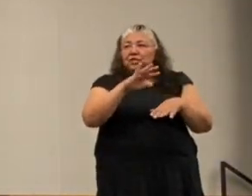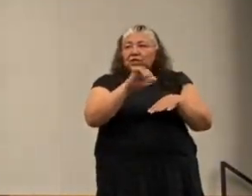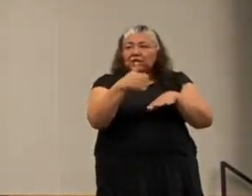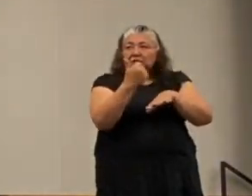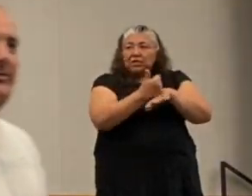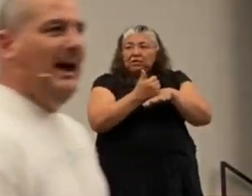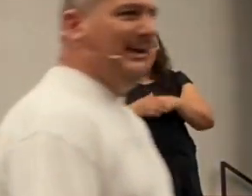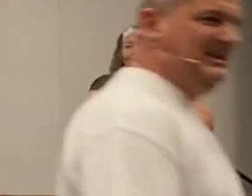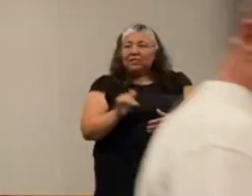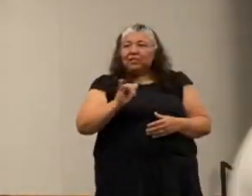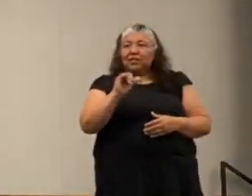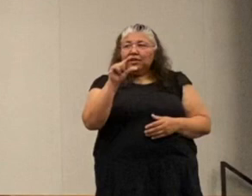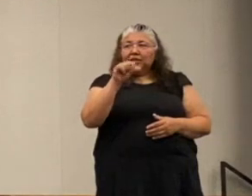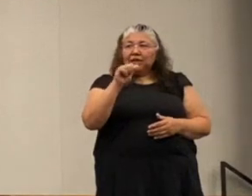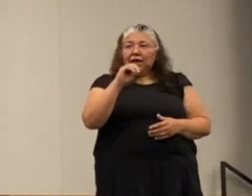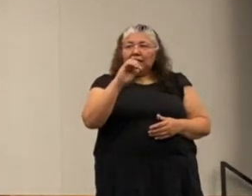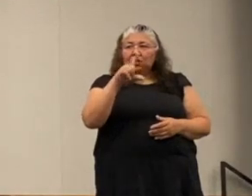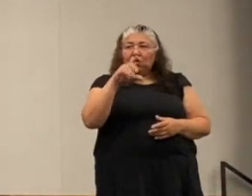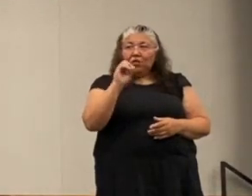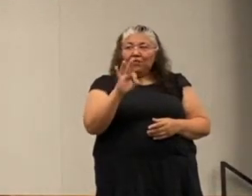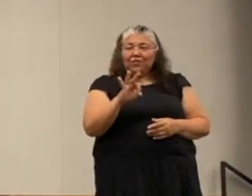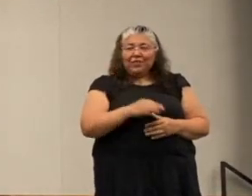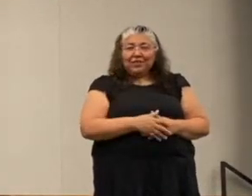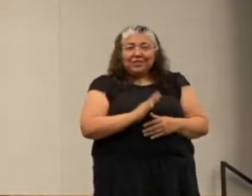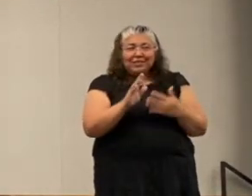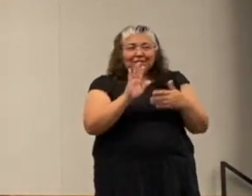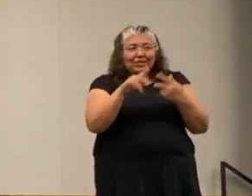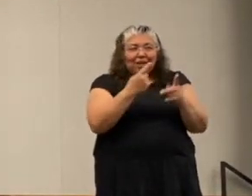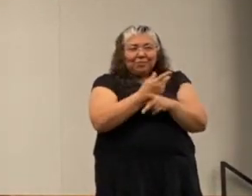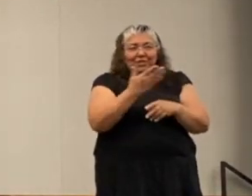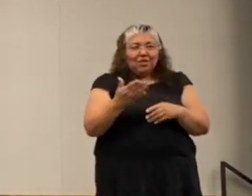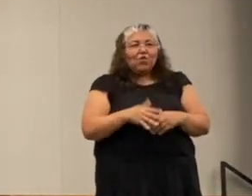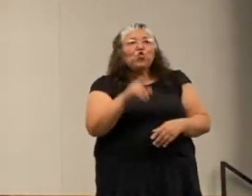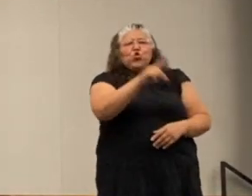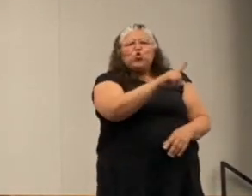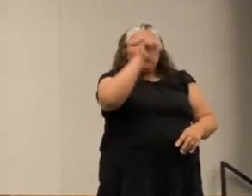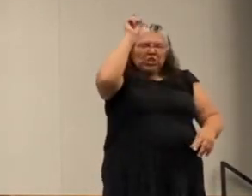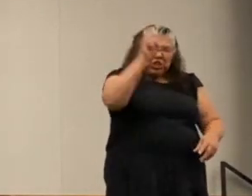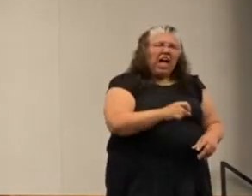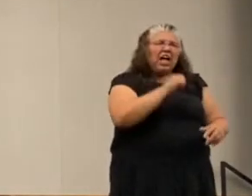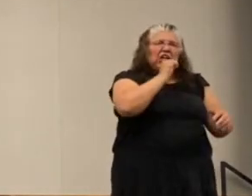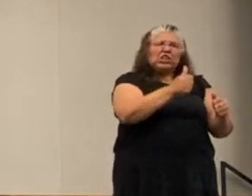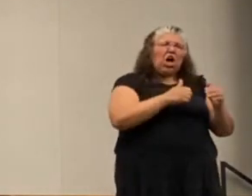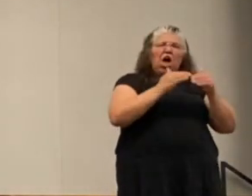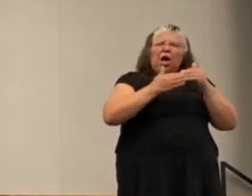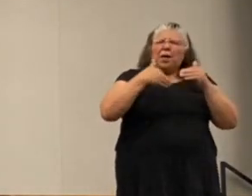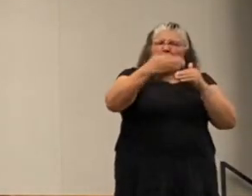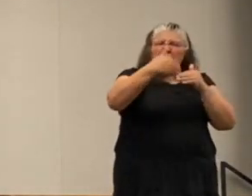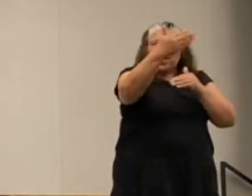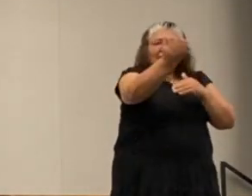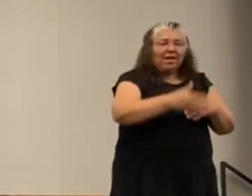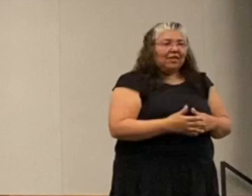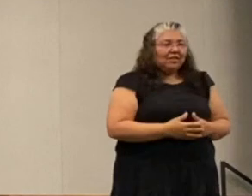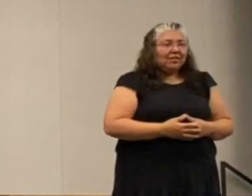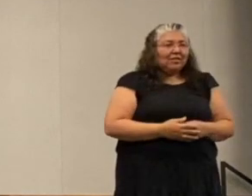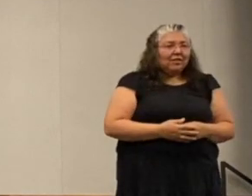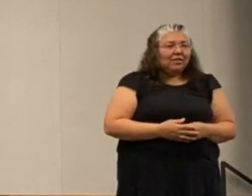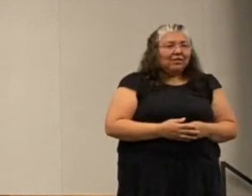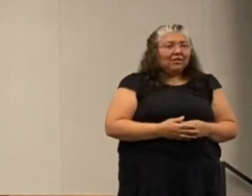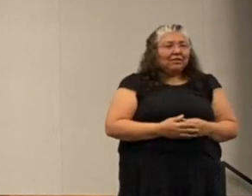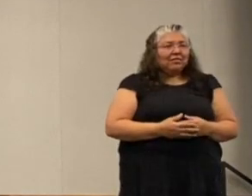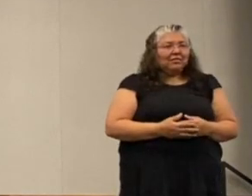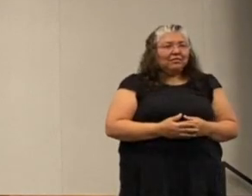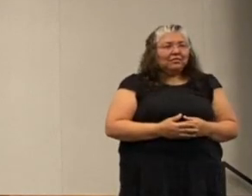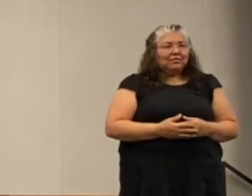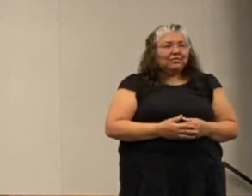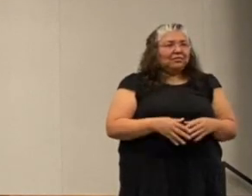like Gandalf kind of stuff. You know what I mean? You shall not pass. The